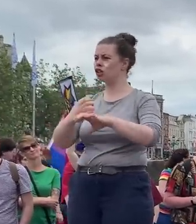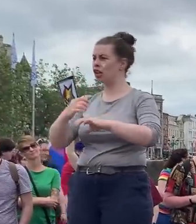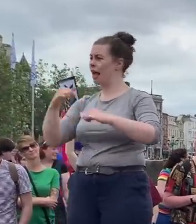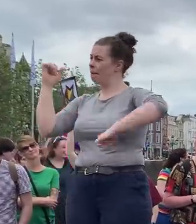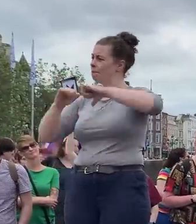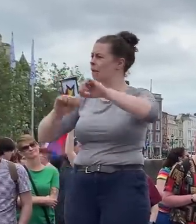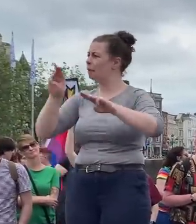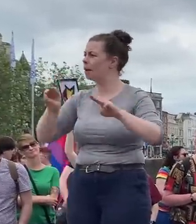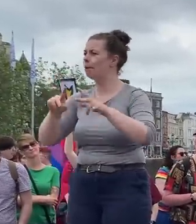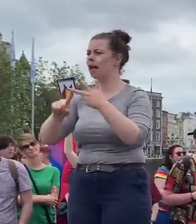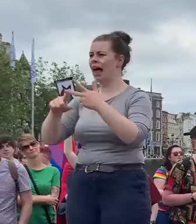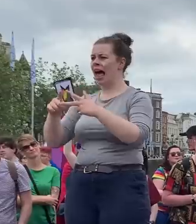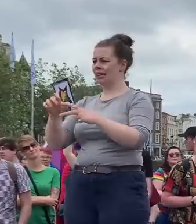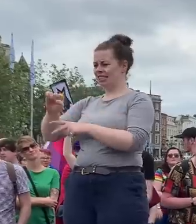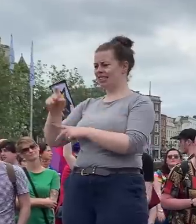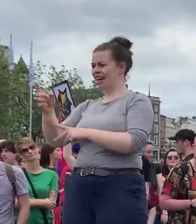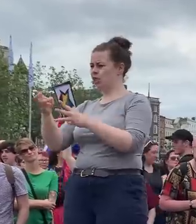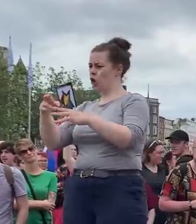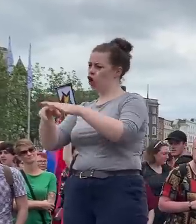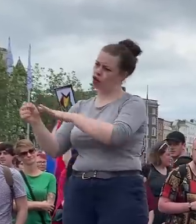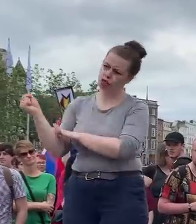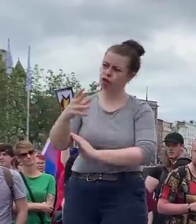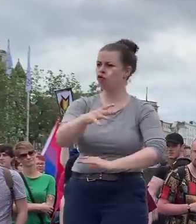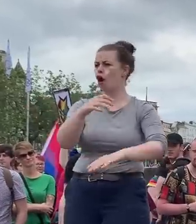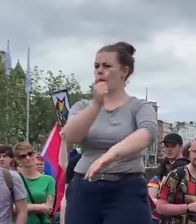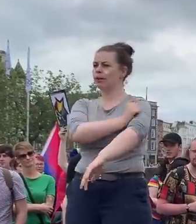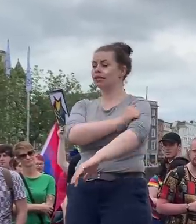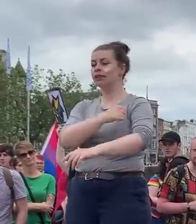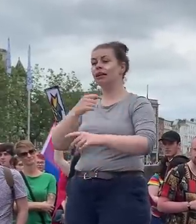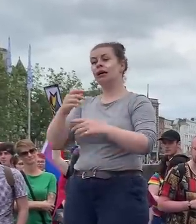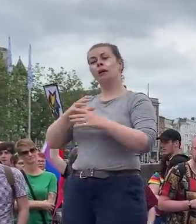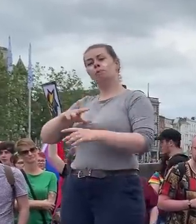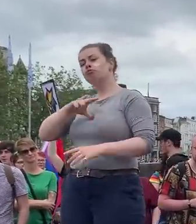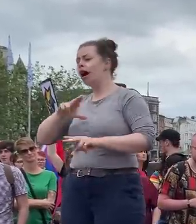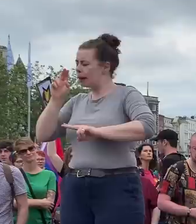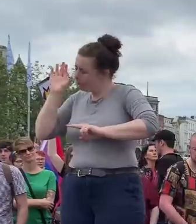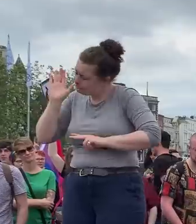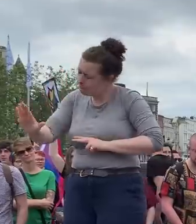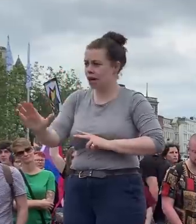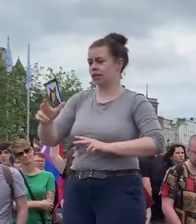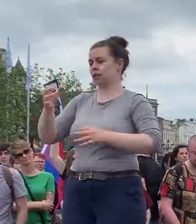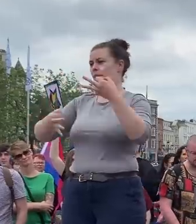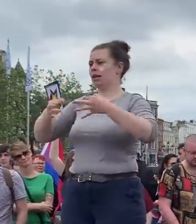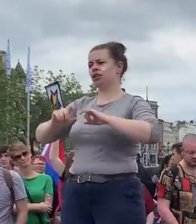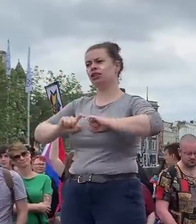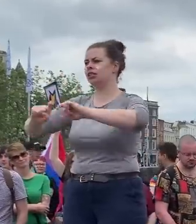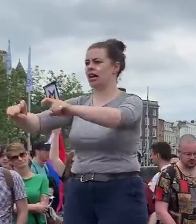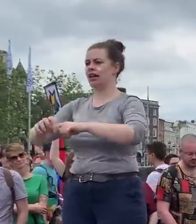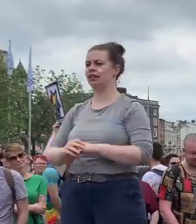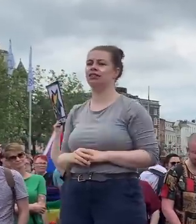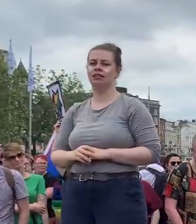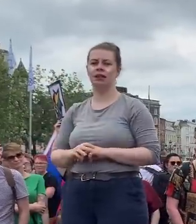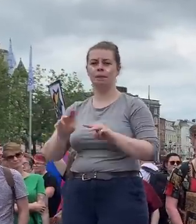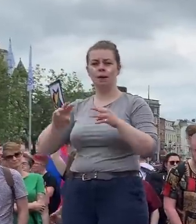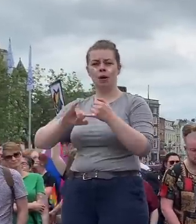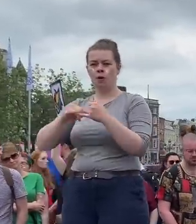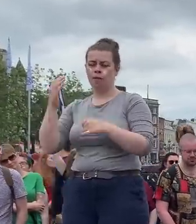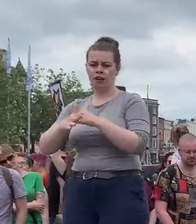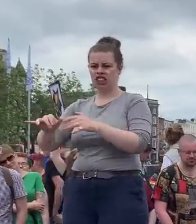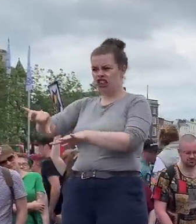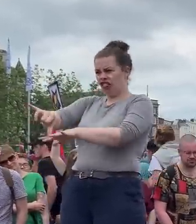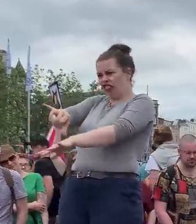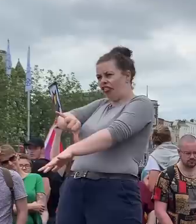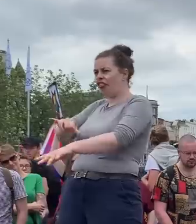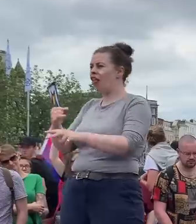up, there will always still be a need for Pride to be political. For sex workers, for intersex people who are mutilated in Irish hospitals,